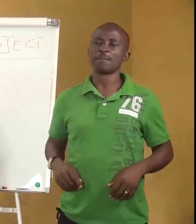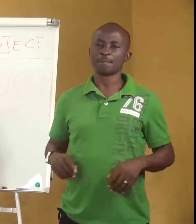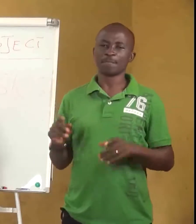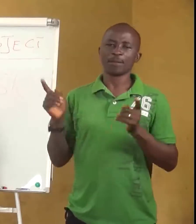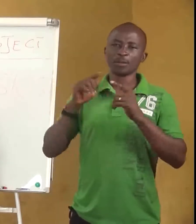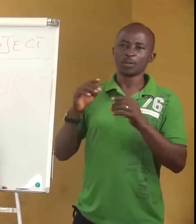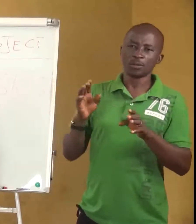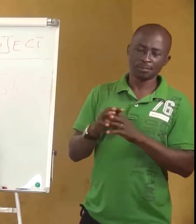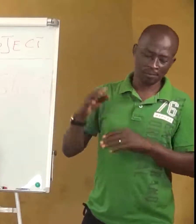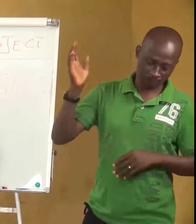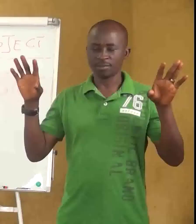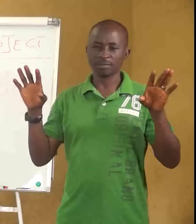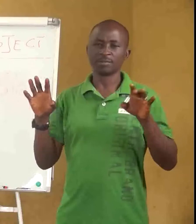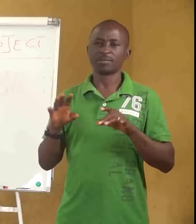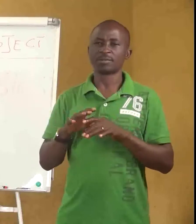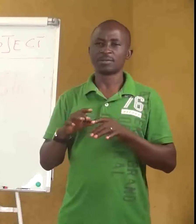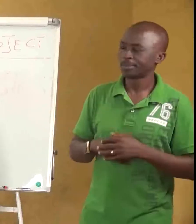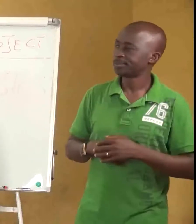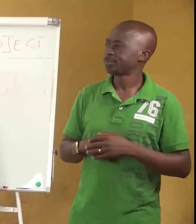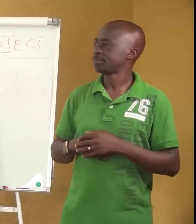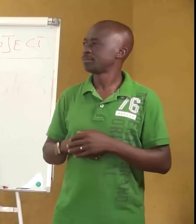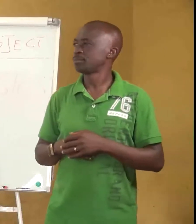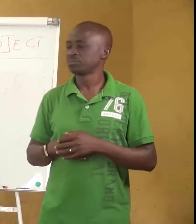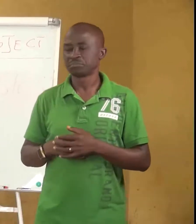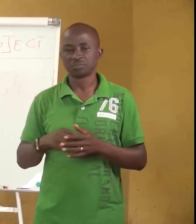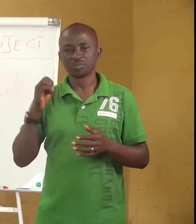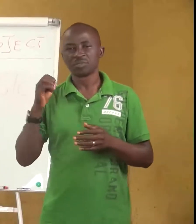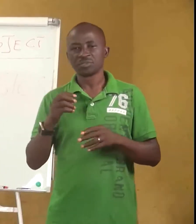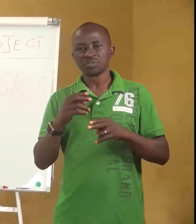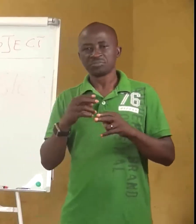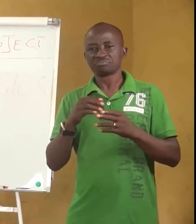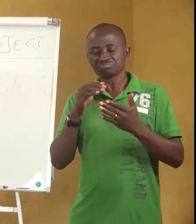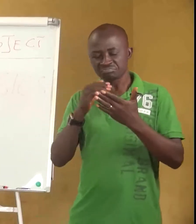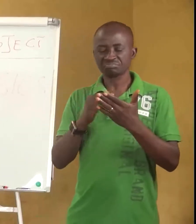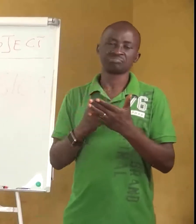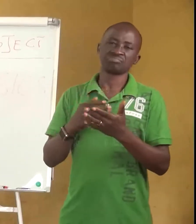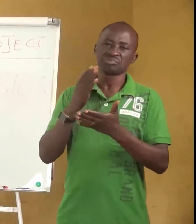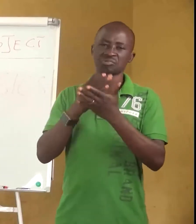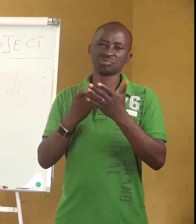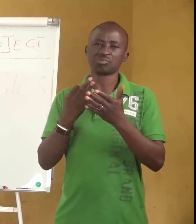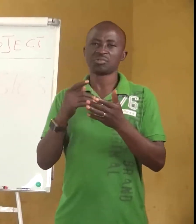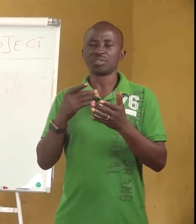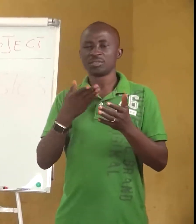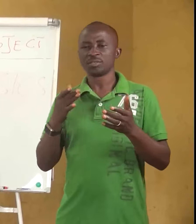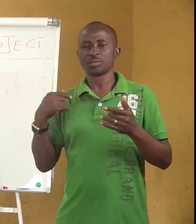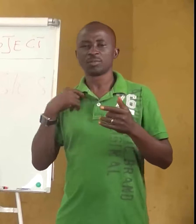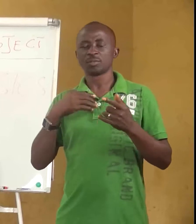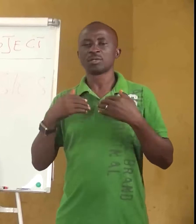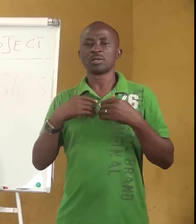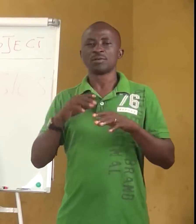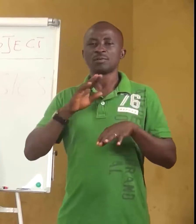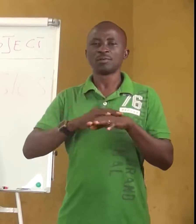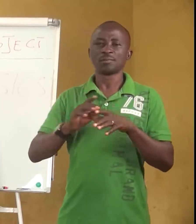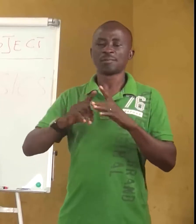meet in our next lesson. Understood. He just mentioned what we have there on escape velocity